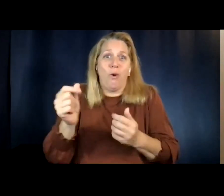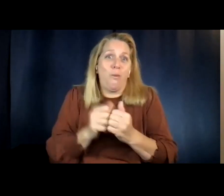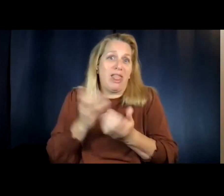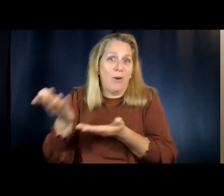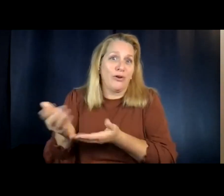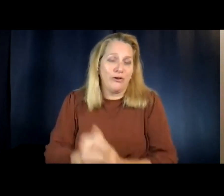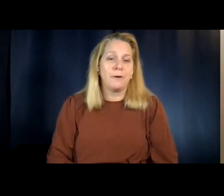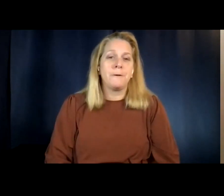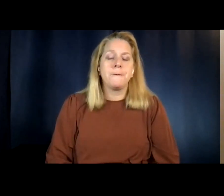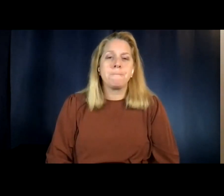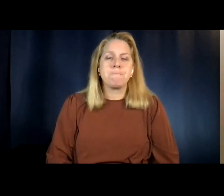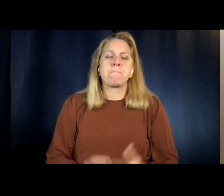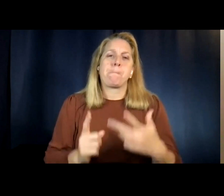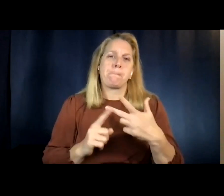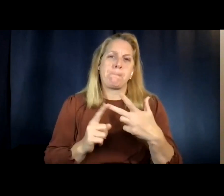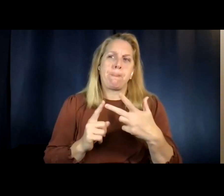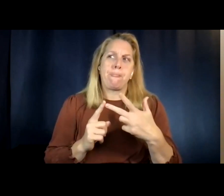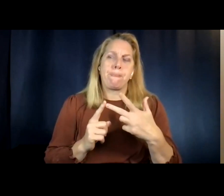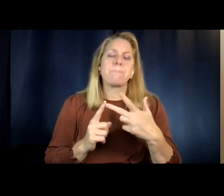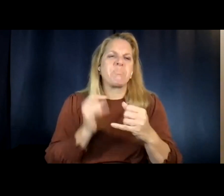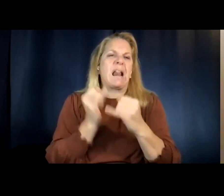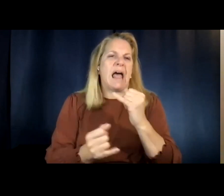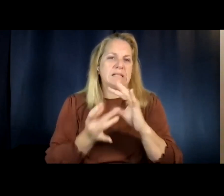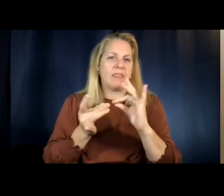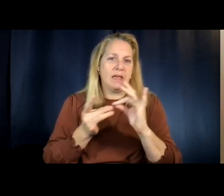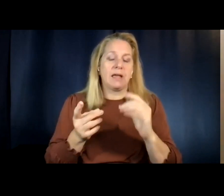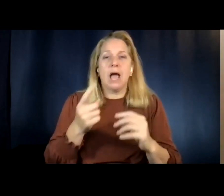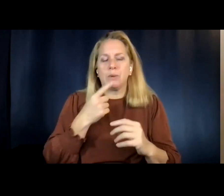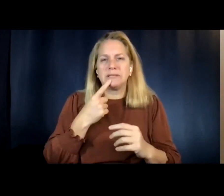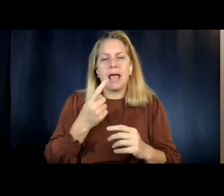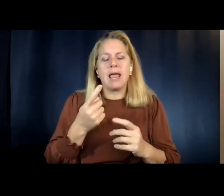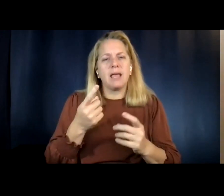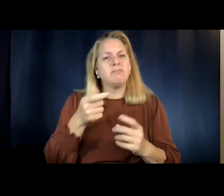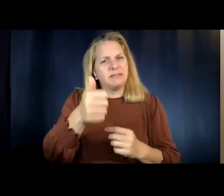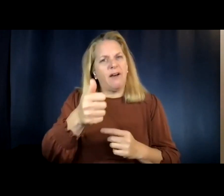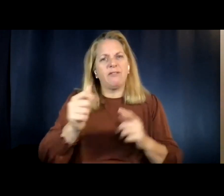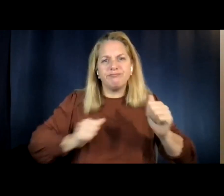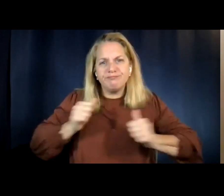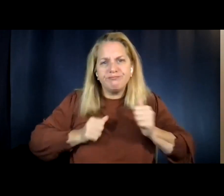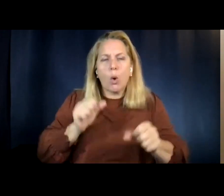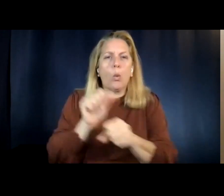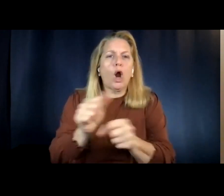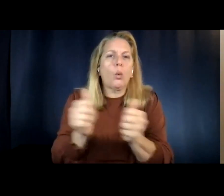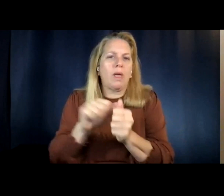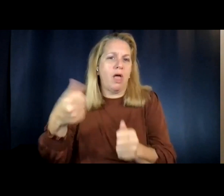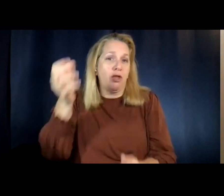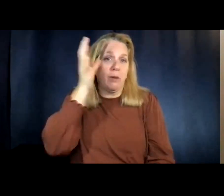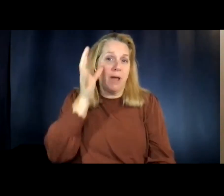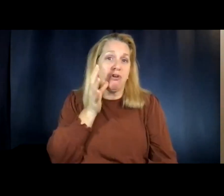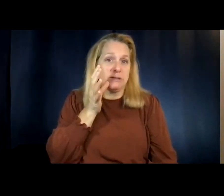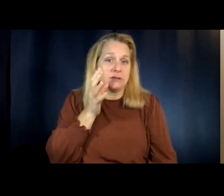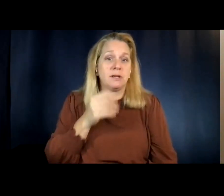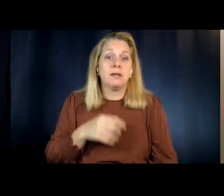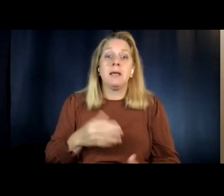and the last thing I would say is to take the initiative to work with other parents. They might have gone through something